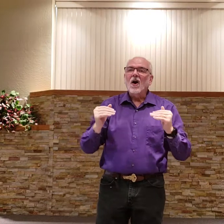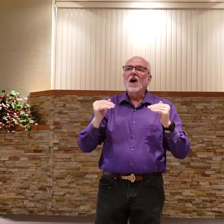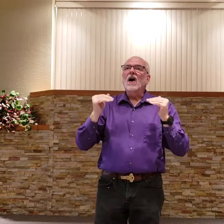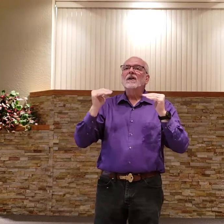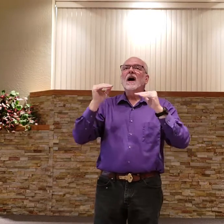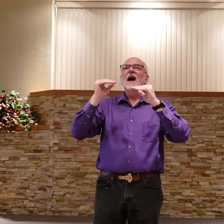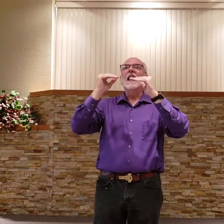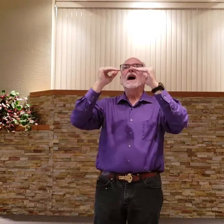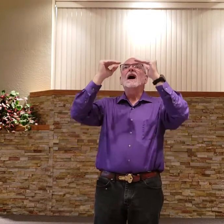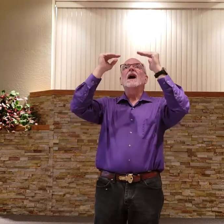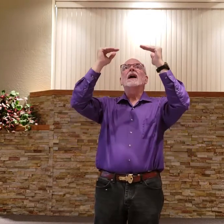On high